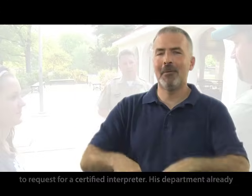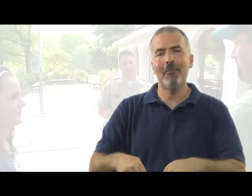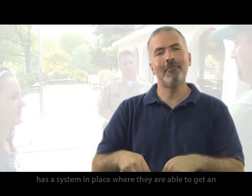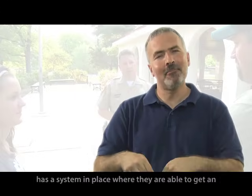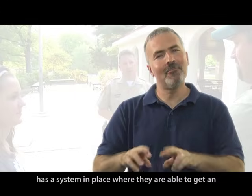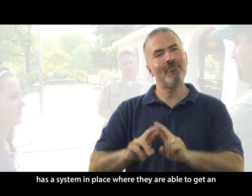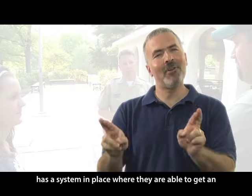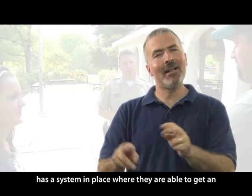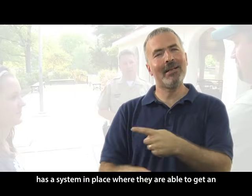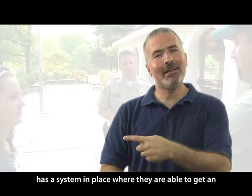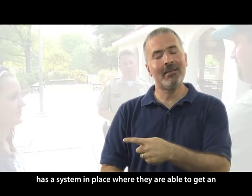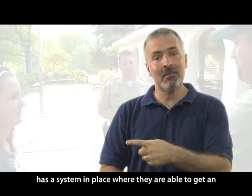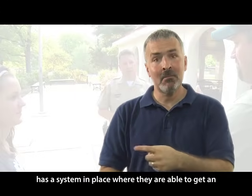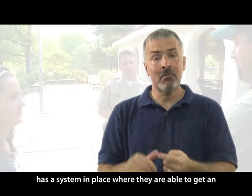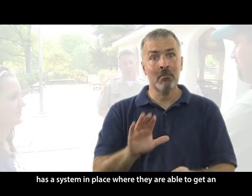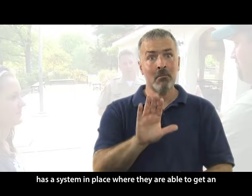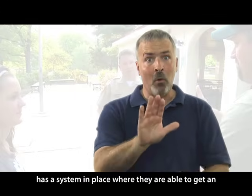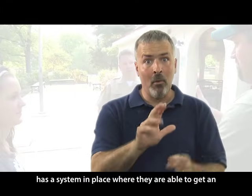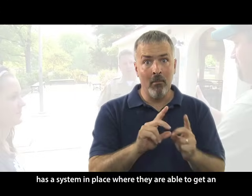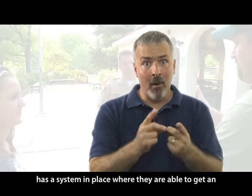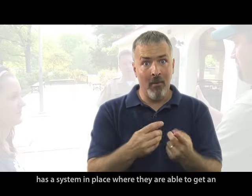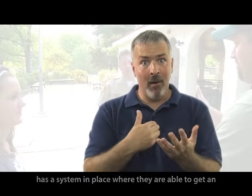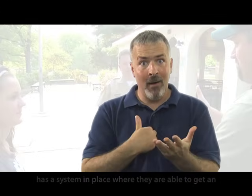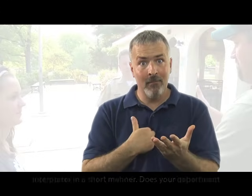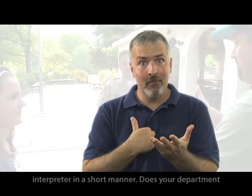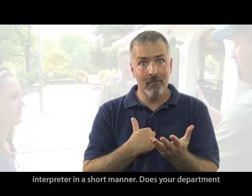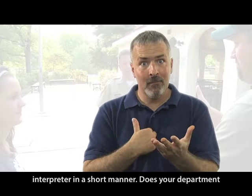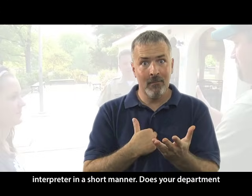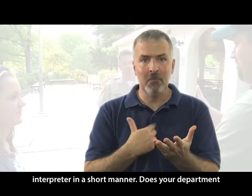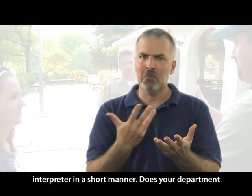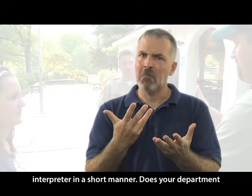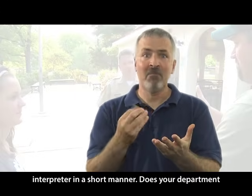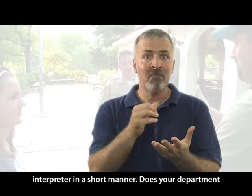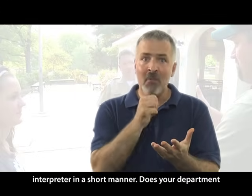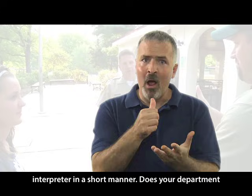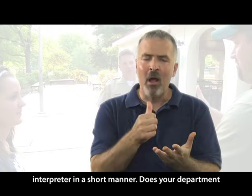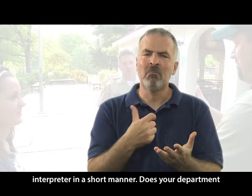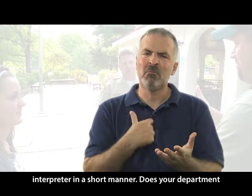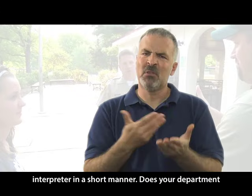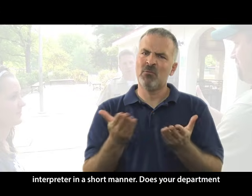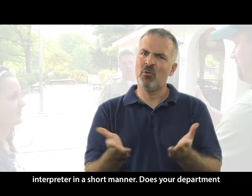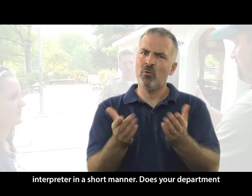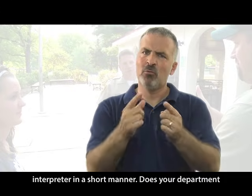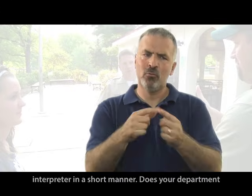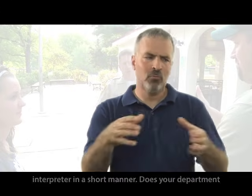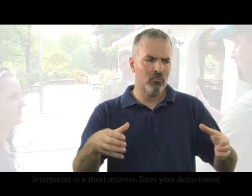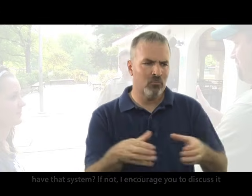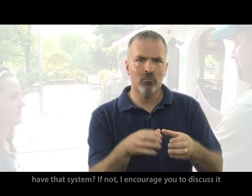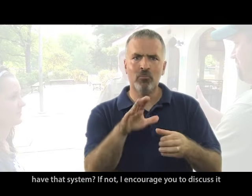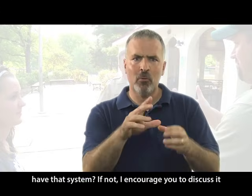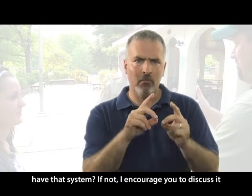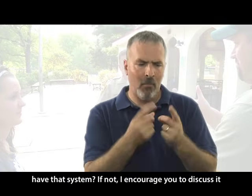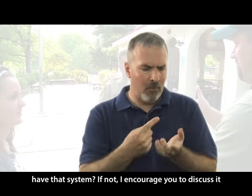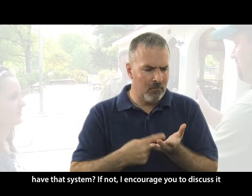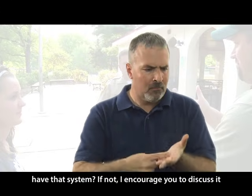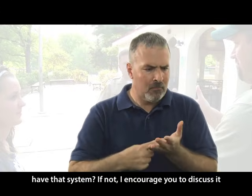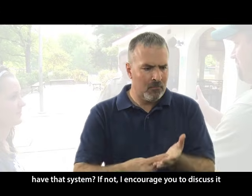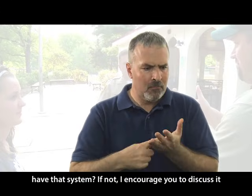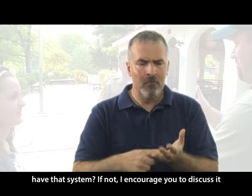has a system in place where they are able to get an interpreter in a short manner. Does your department have that system up? If not,